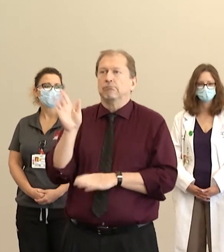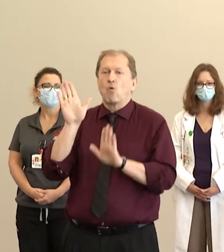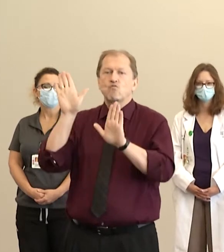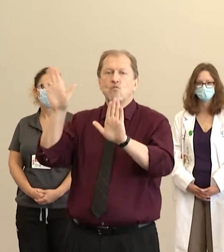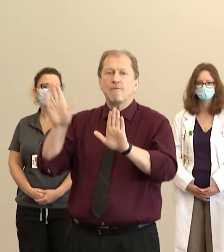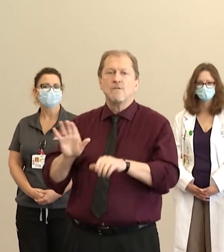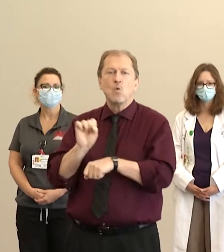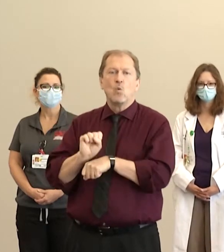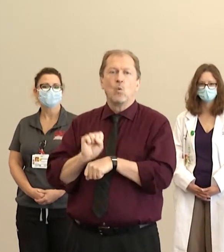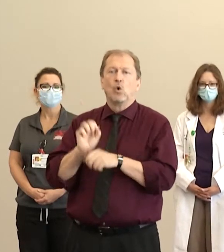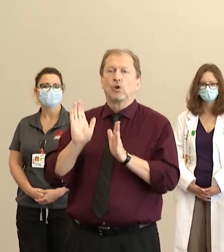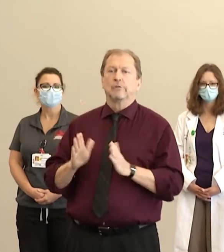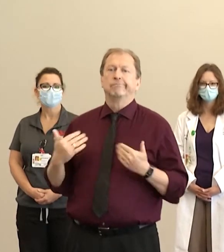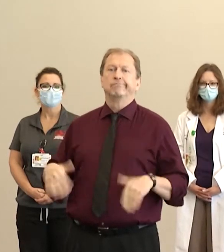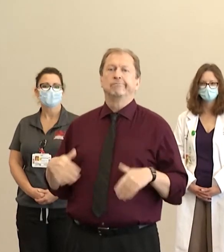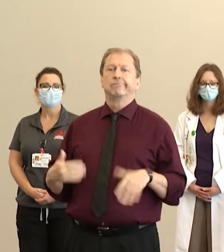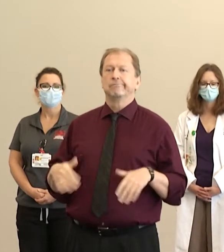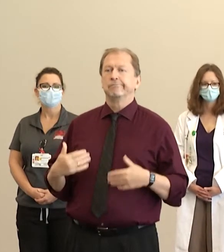work.